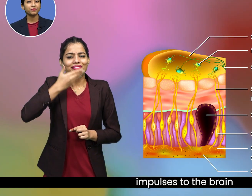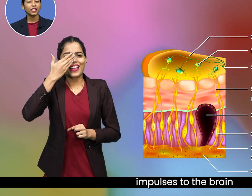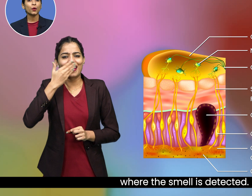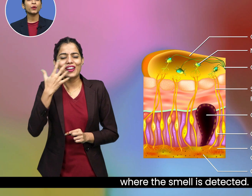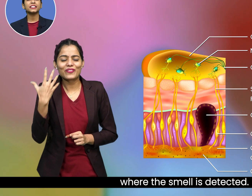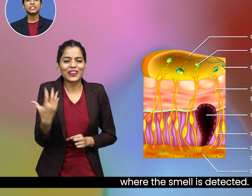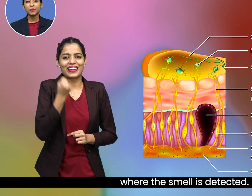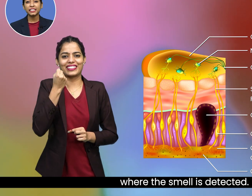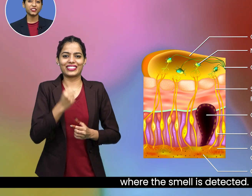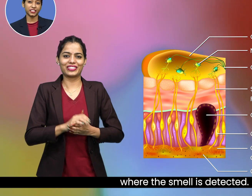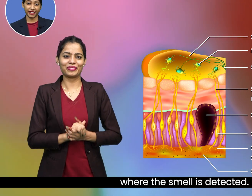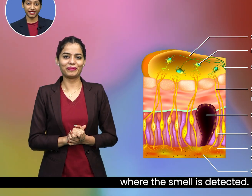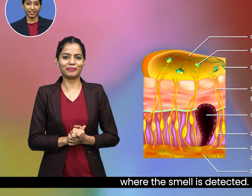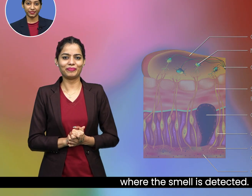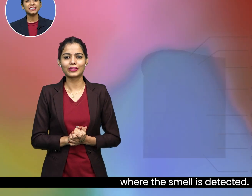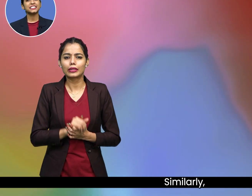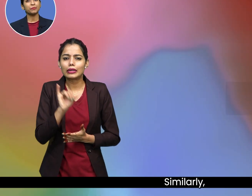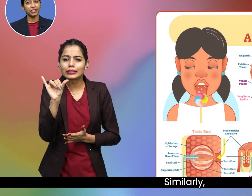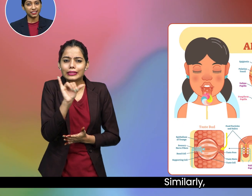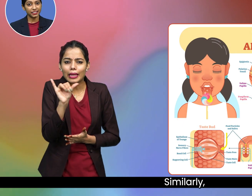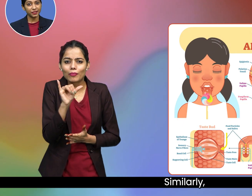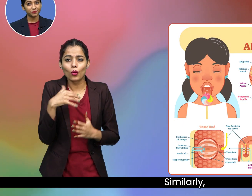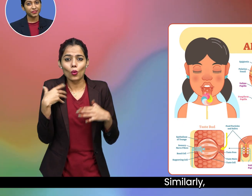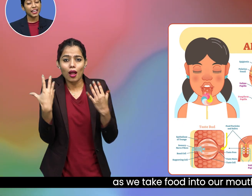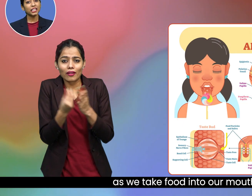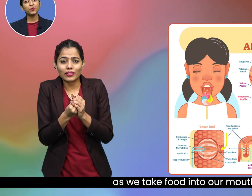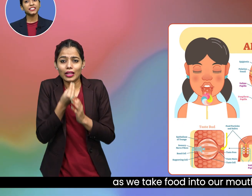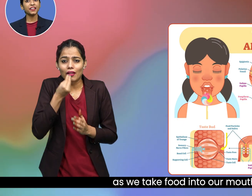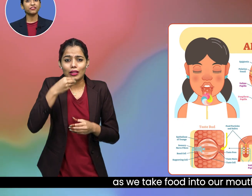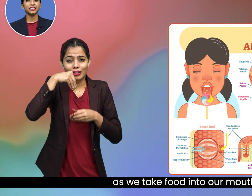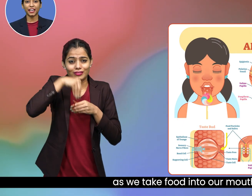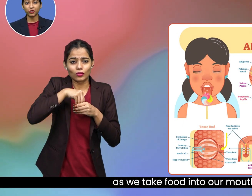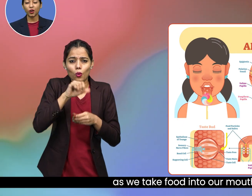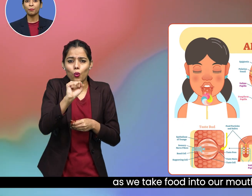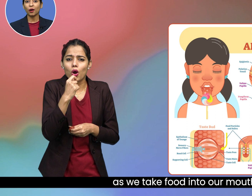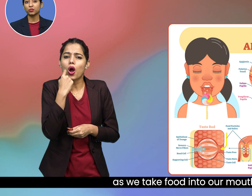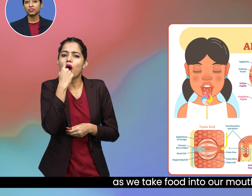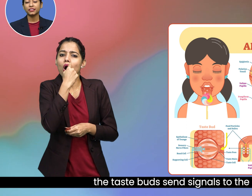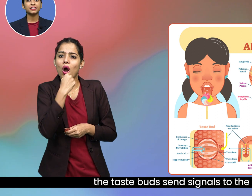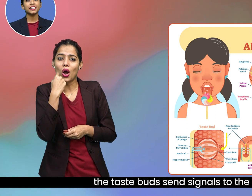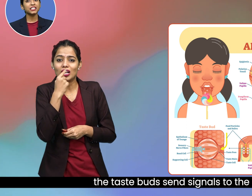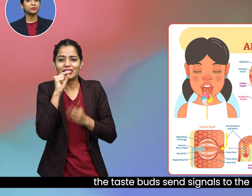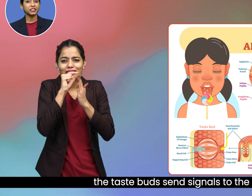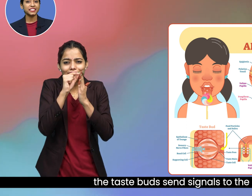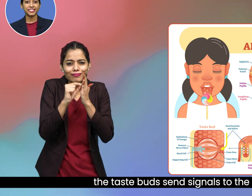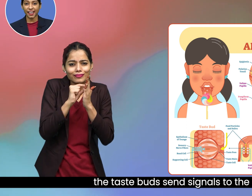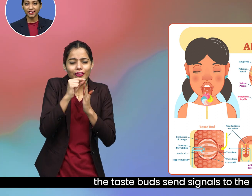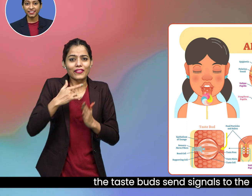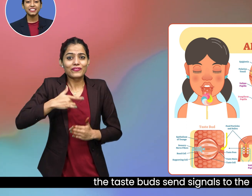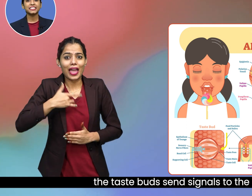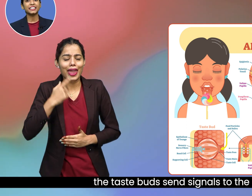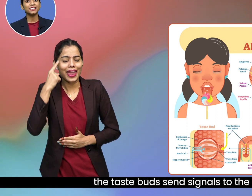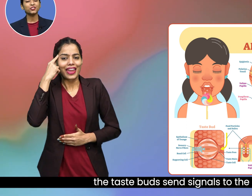brain where the smell is detected. Similarly, as we take food into our mouth, the taste buds